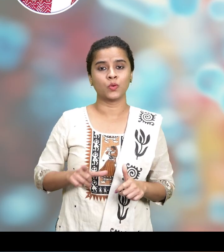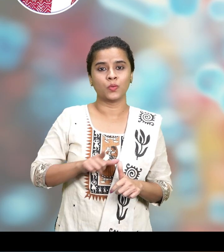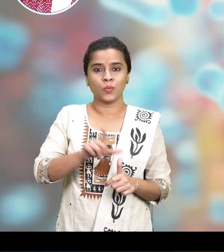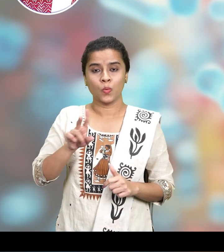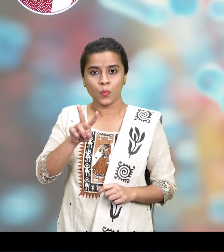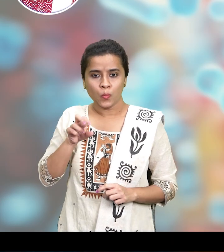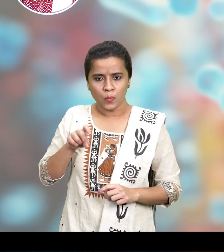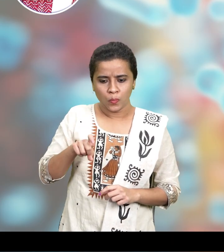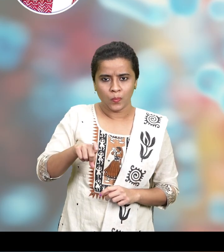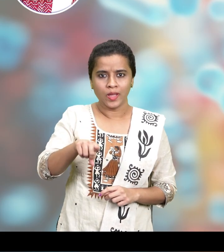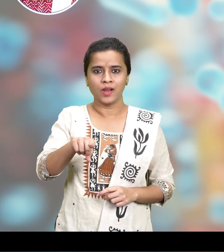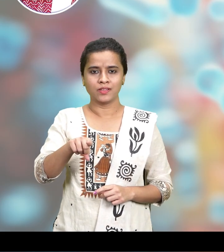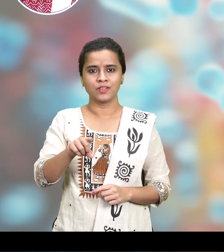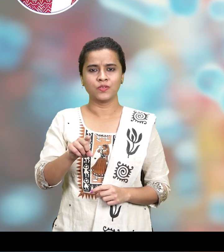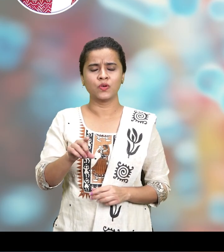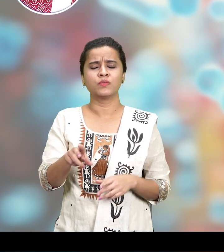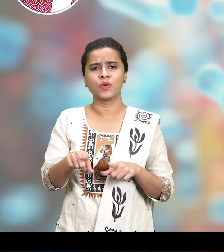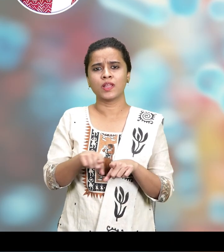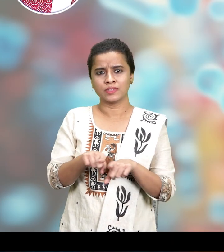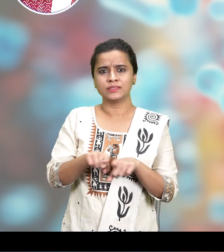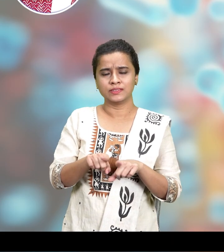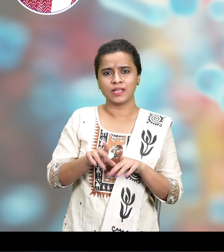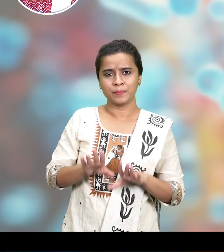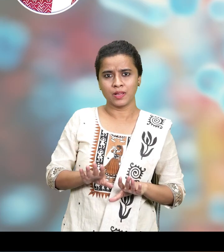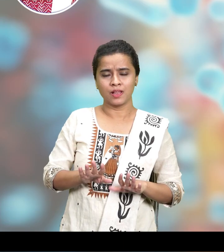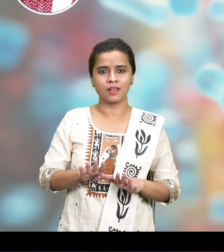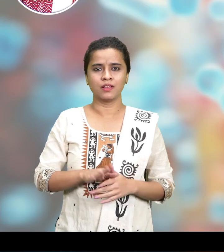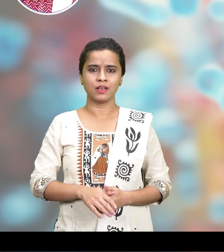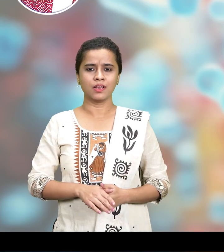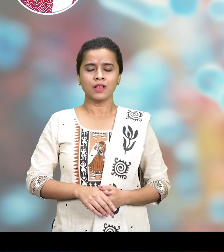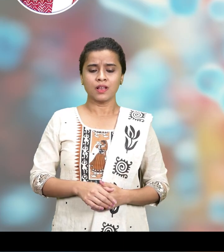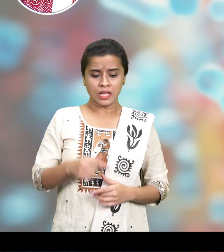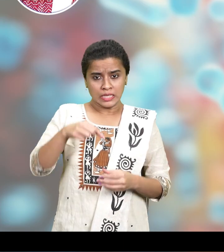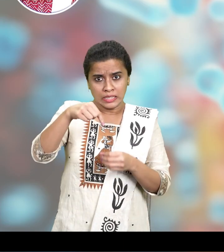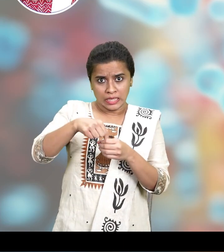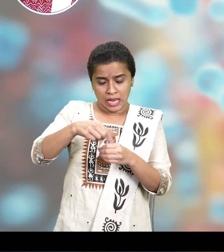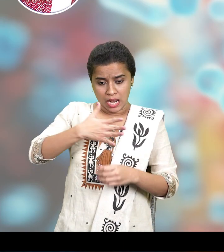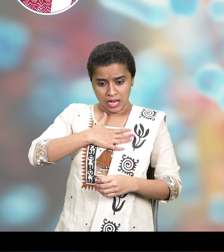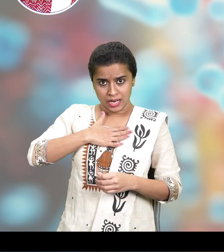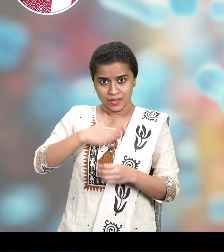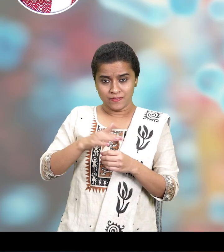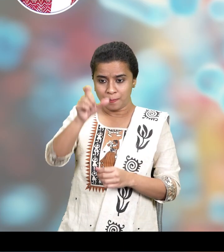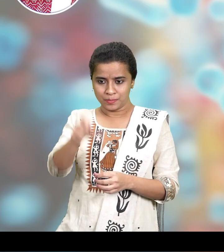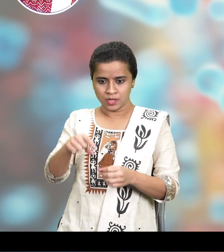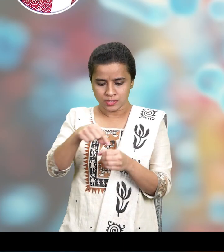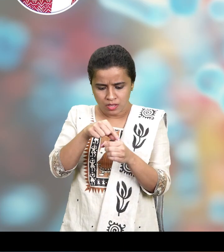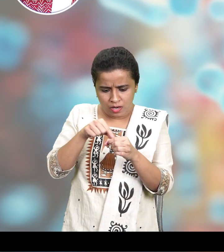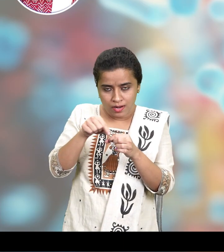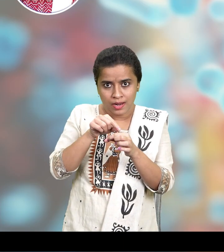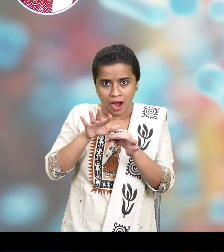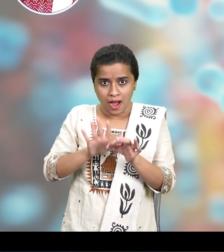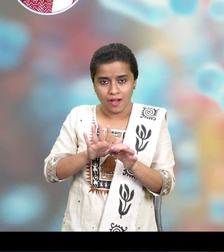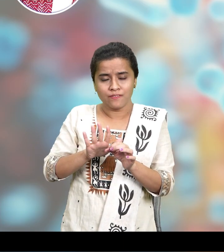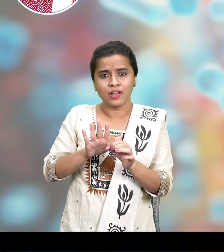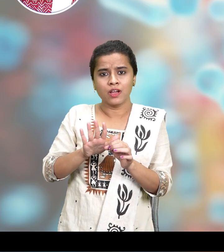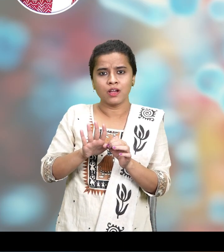All viruses, for example, live inside host cells,